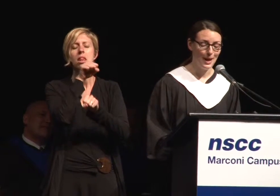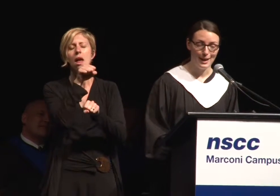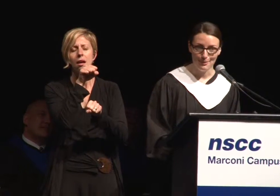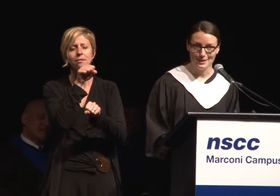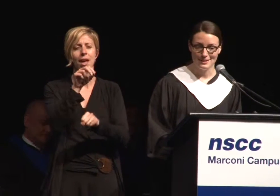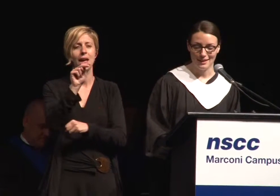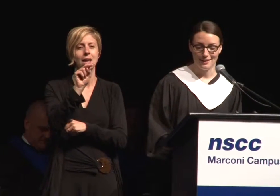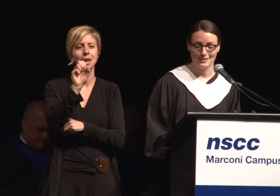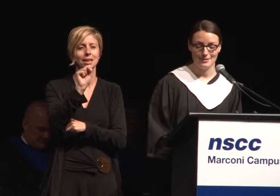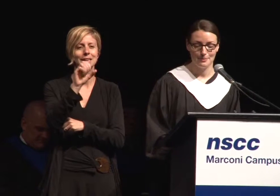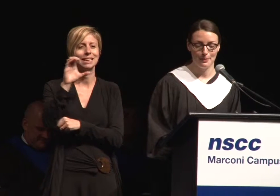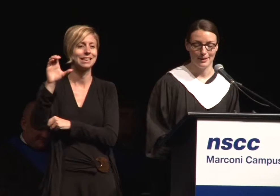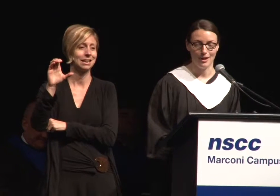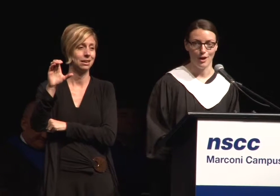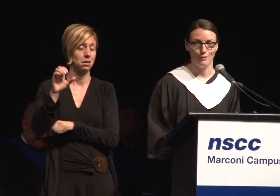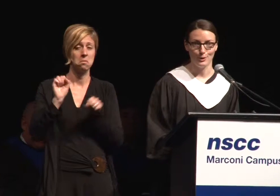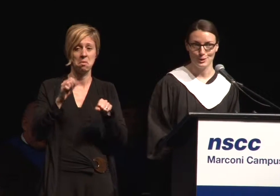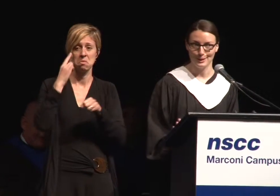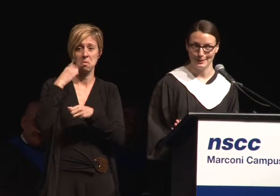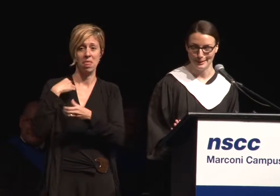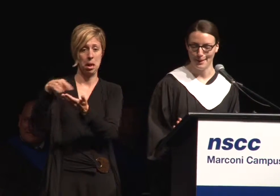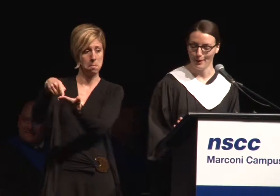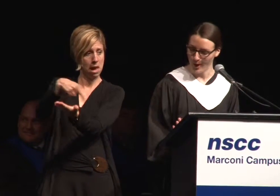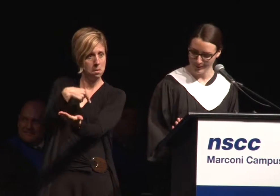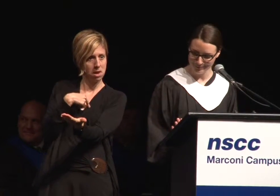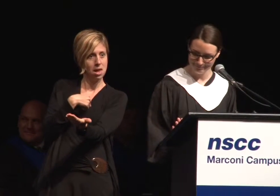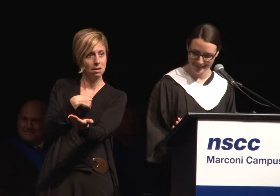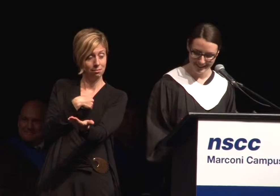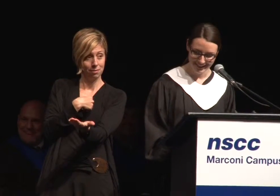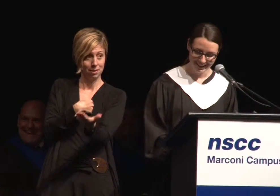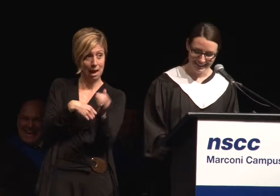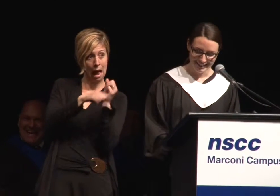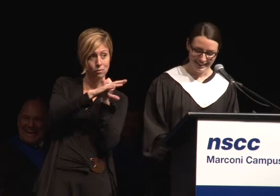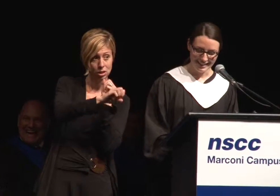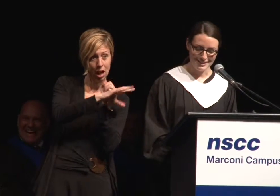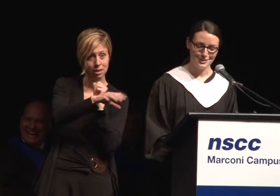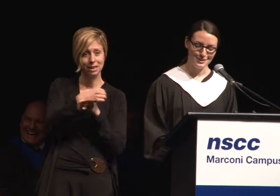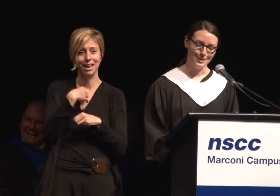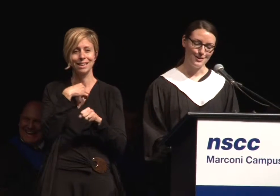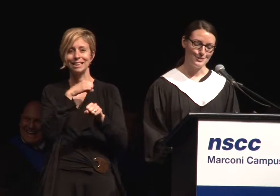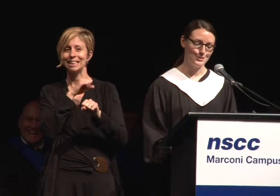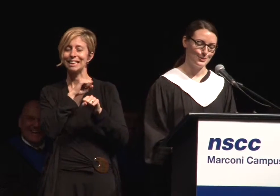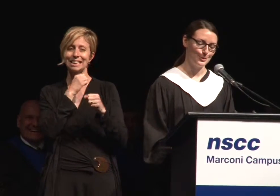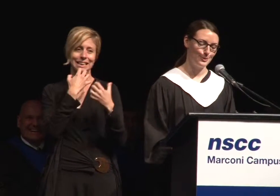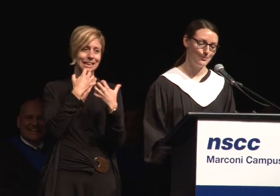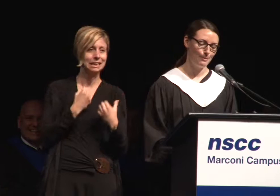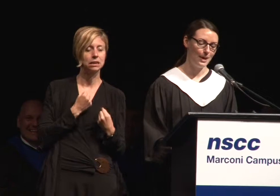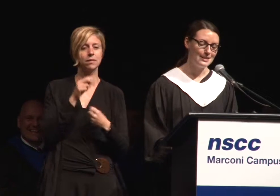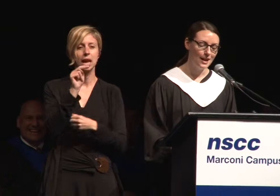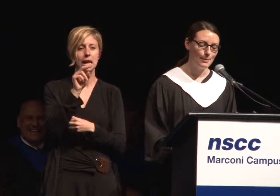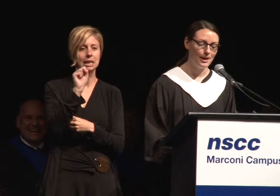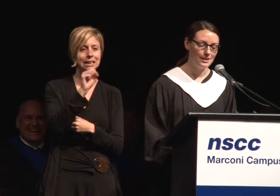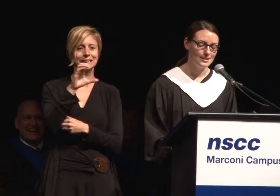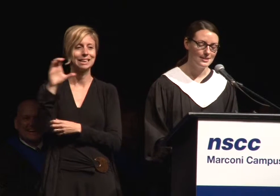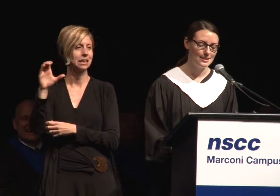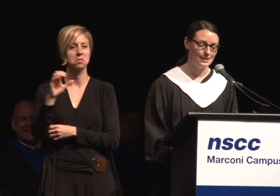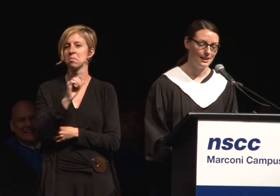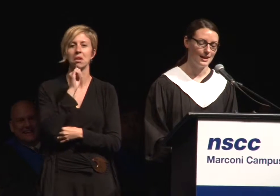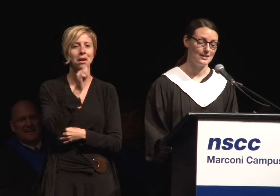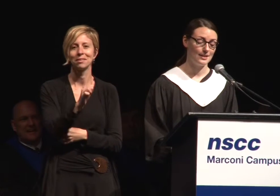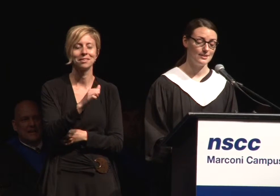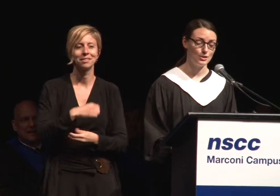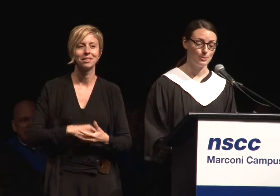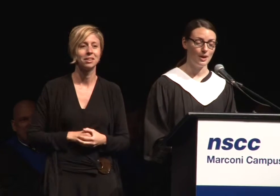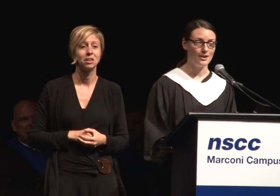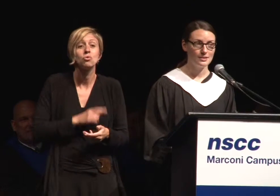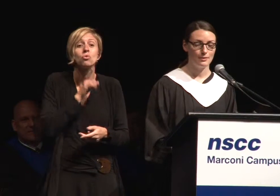someone's paying me to say this, but unfortunately, they're not. It's just the honest truth. My time at NSCC has